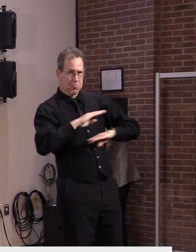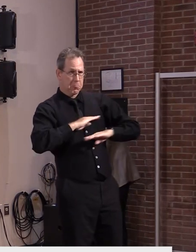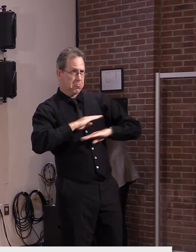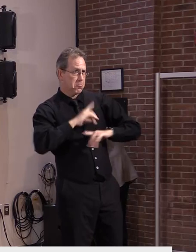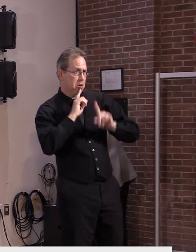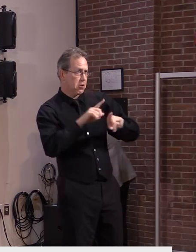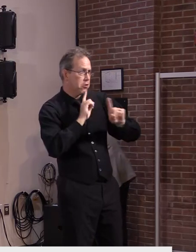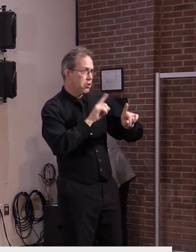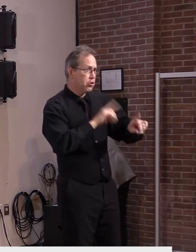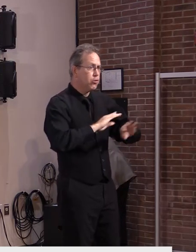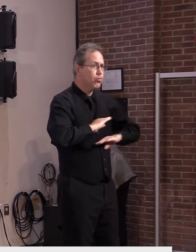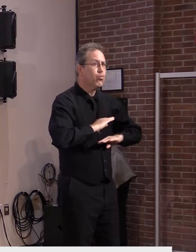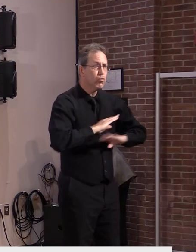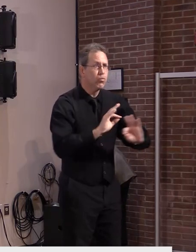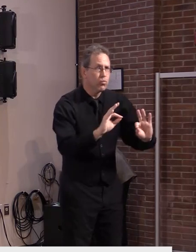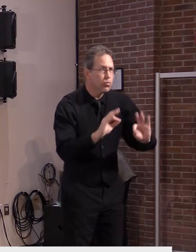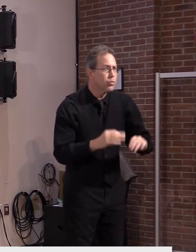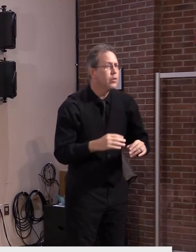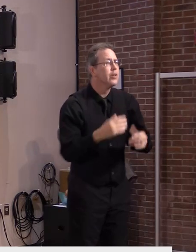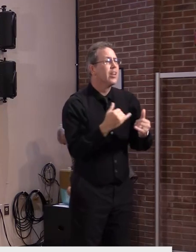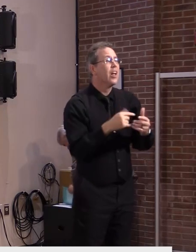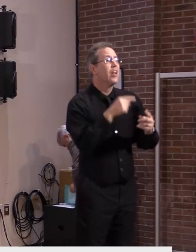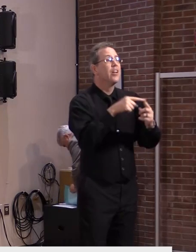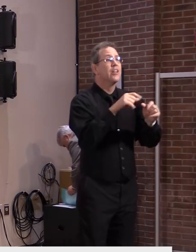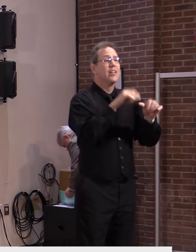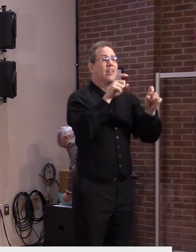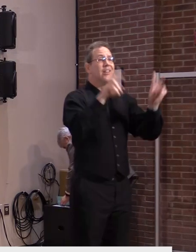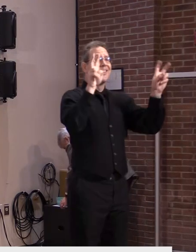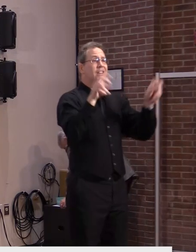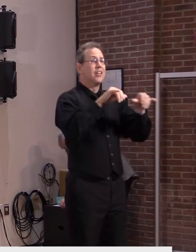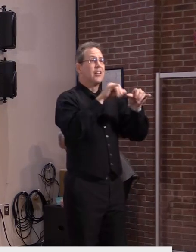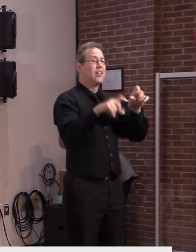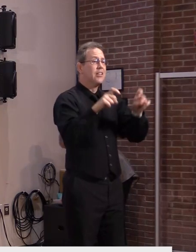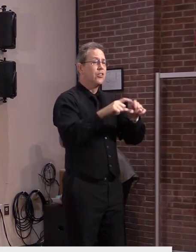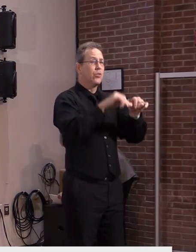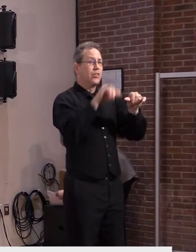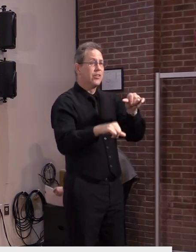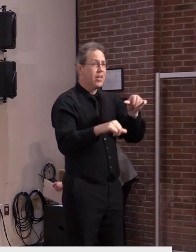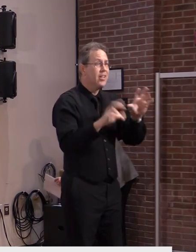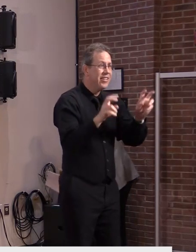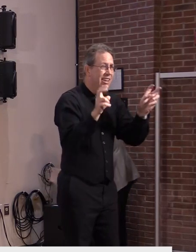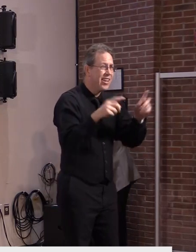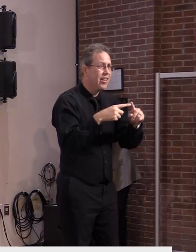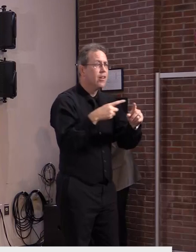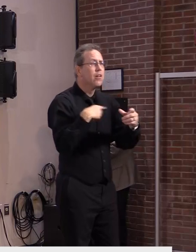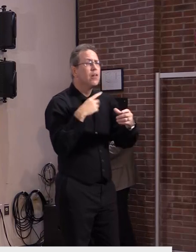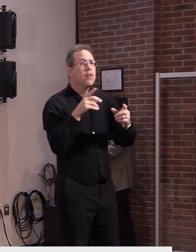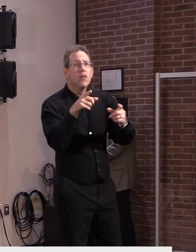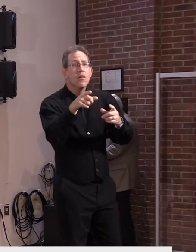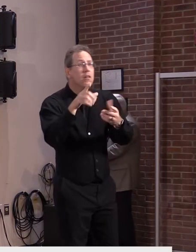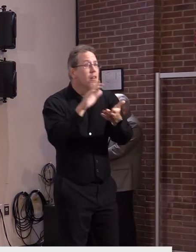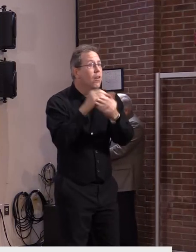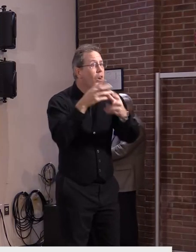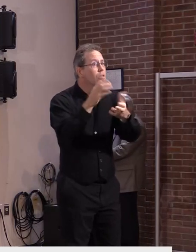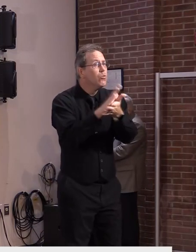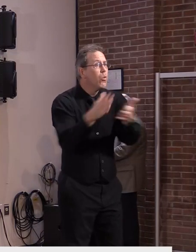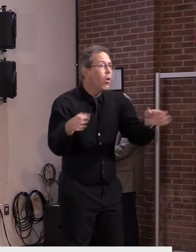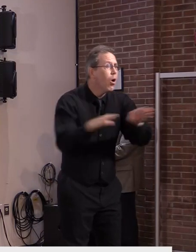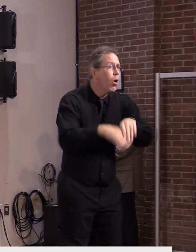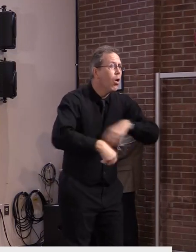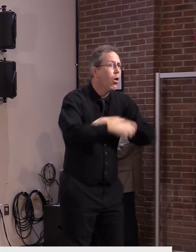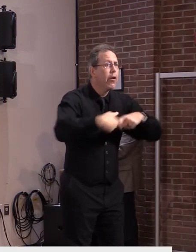will be a promising solution to try to minimize the spread of schools while at the same time doing a better job of keeping our students in